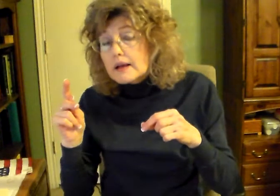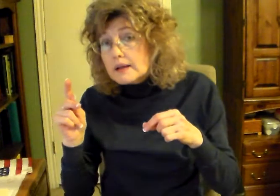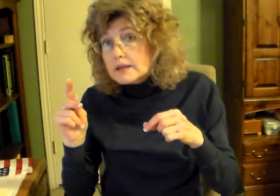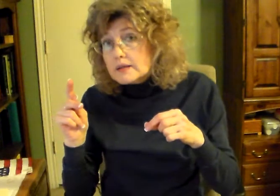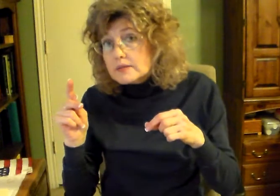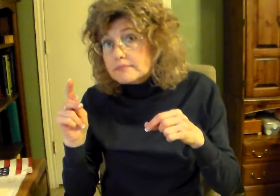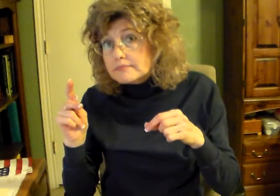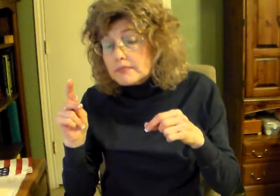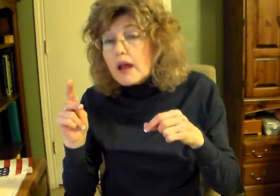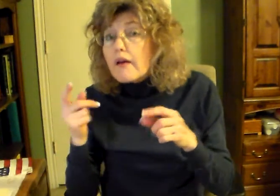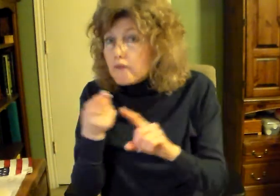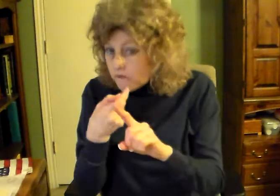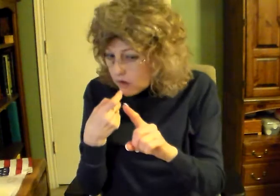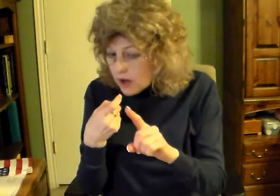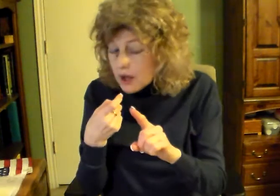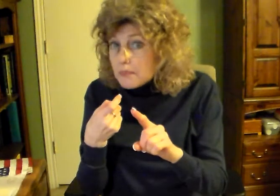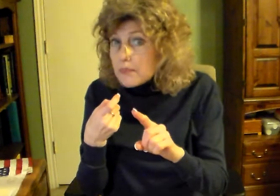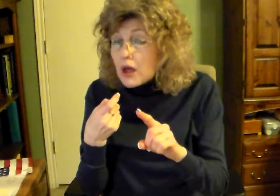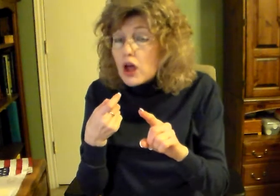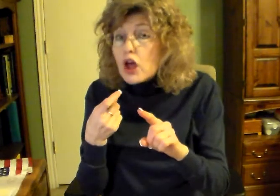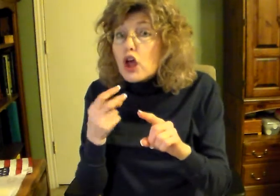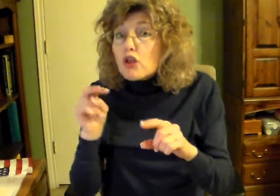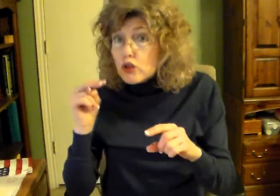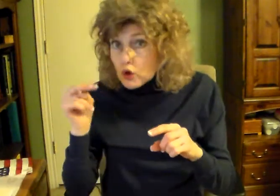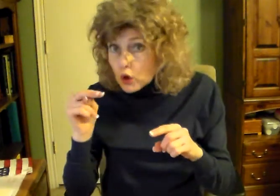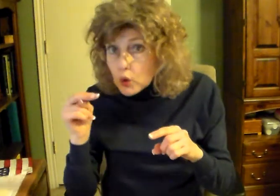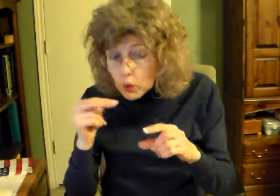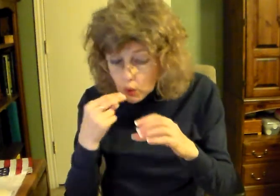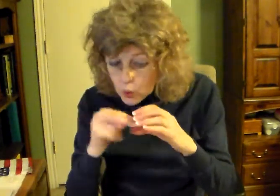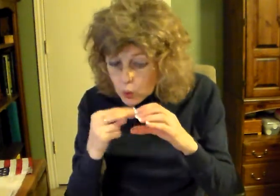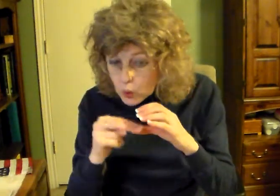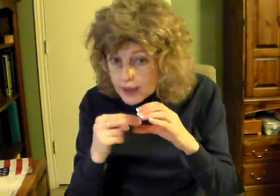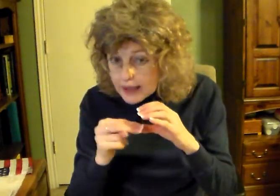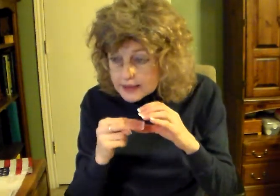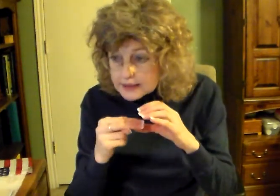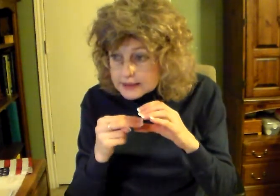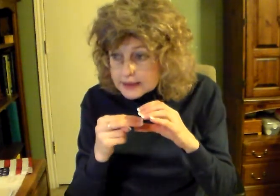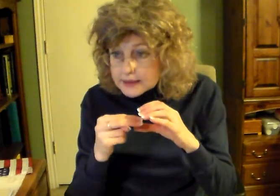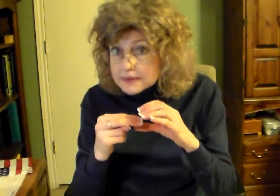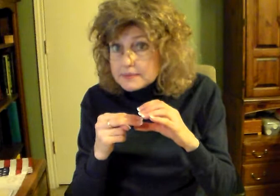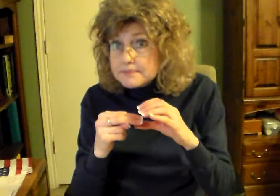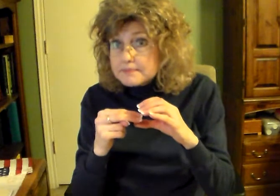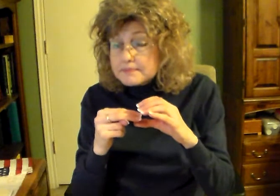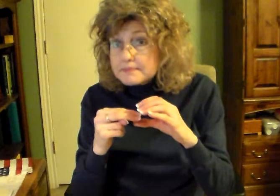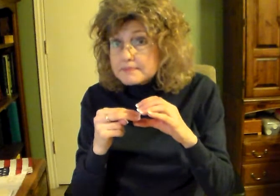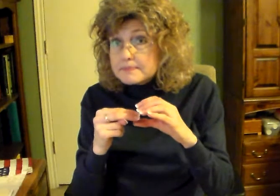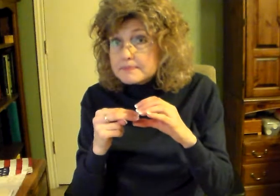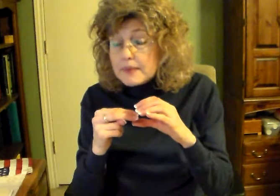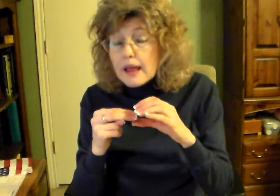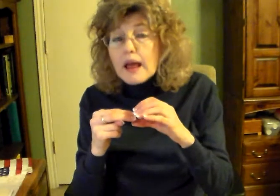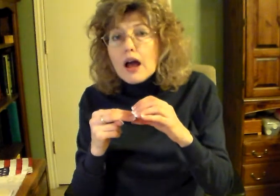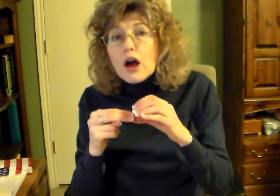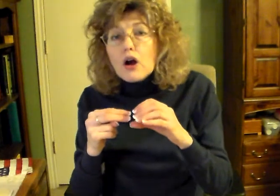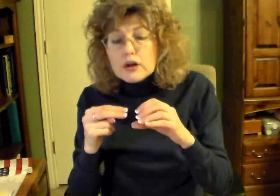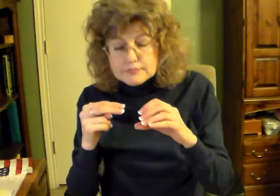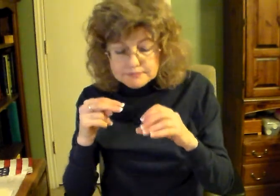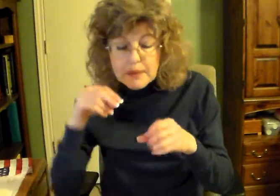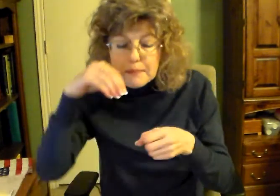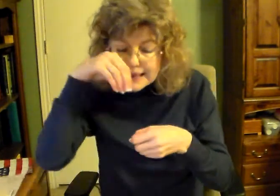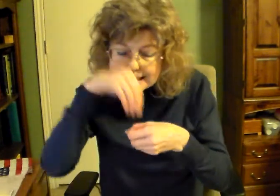the nucleus. Cells that are active with protein synthesis or the production of proteins are often packed with ribosomes. Eukaryotic